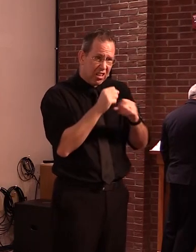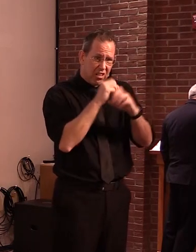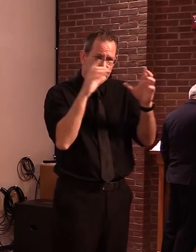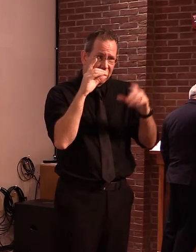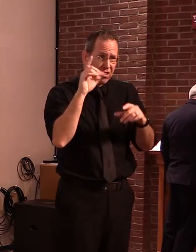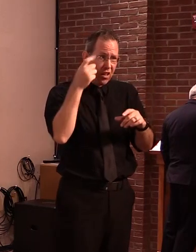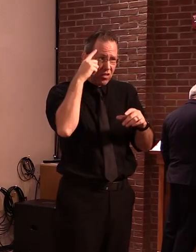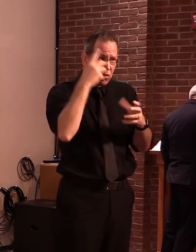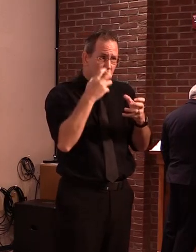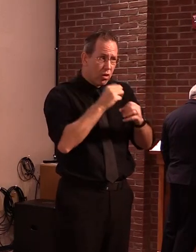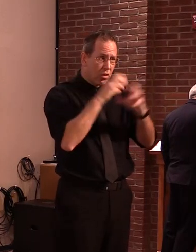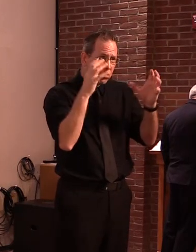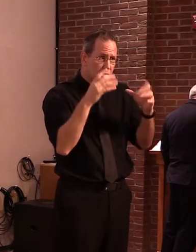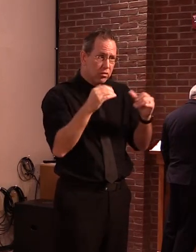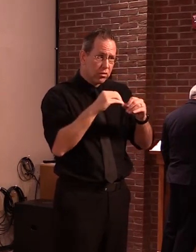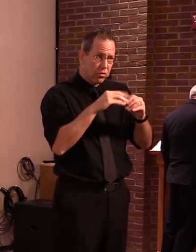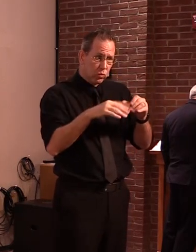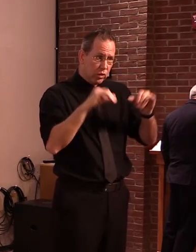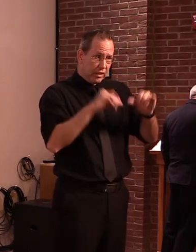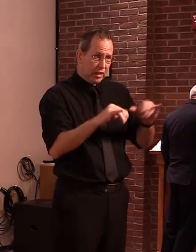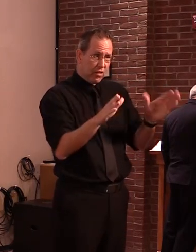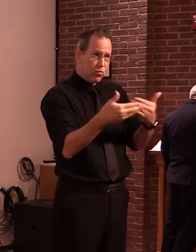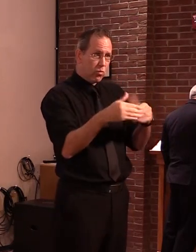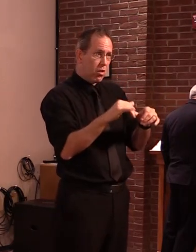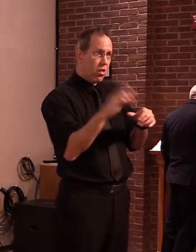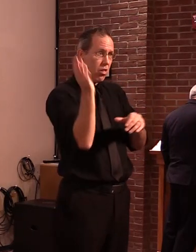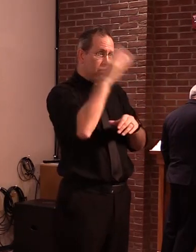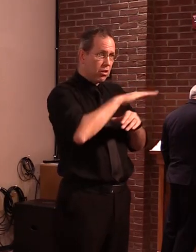individual schools that are making those decisions?